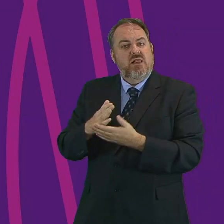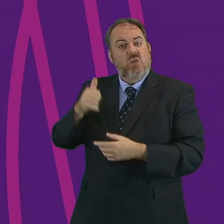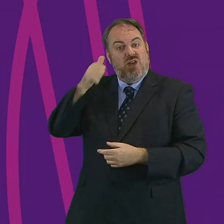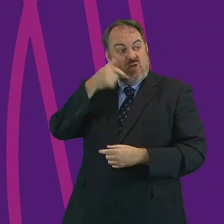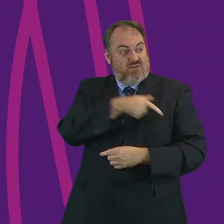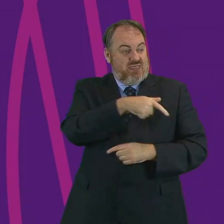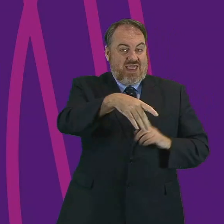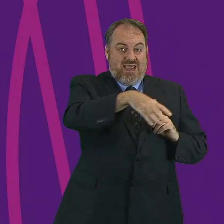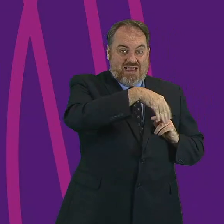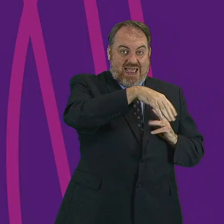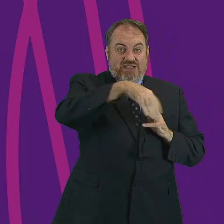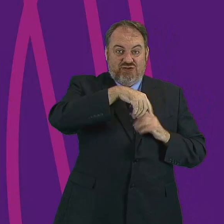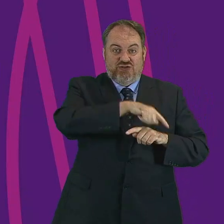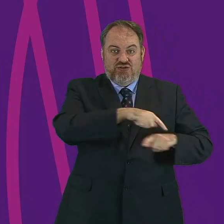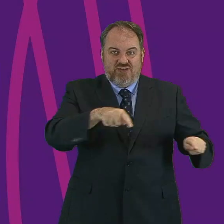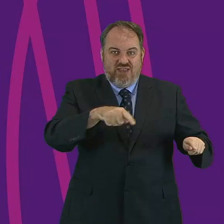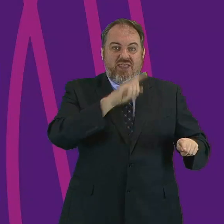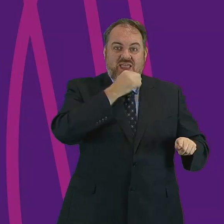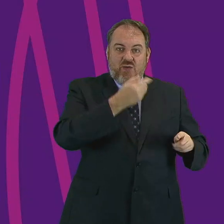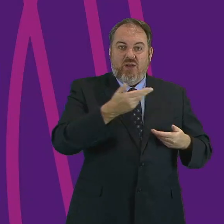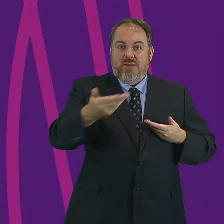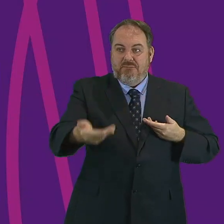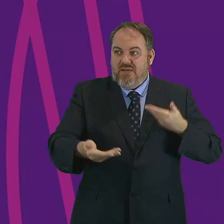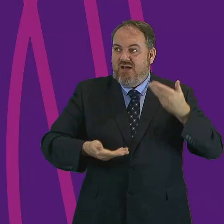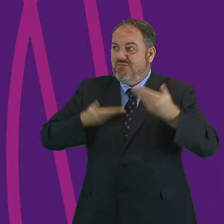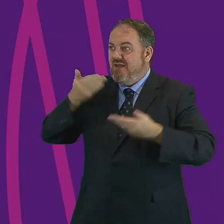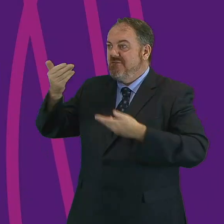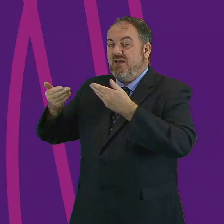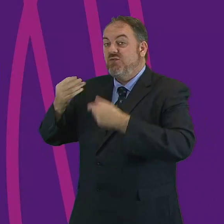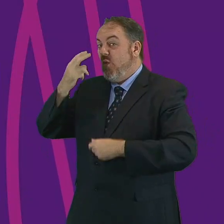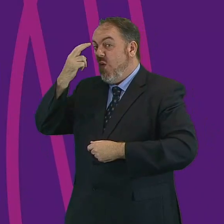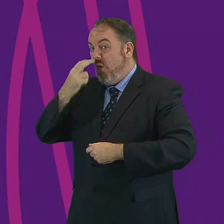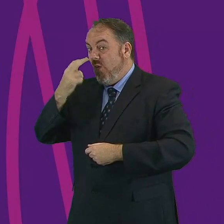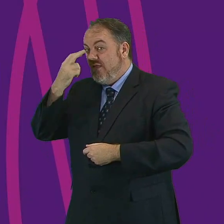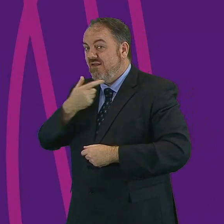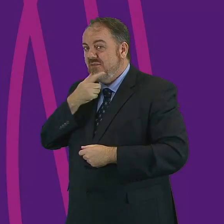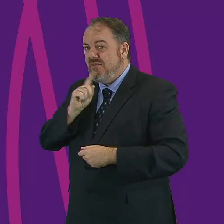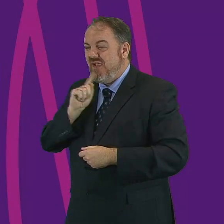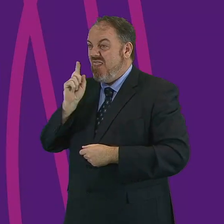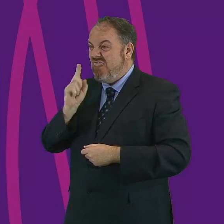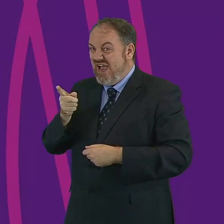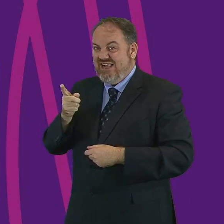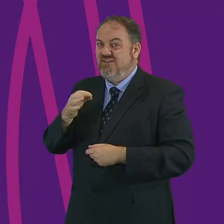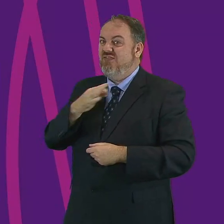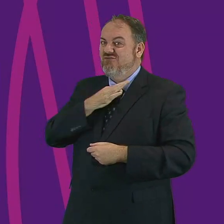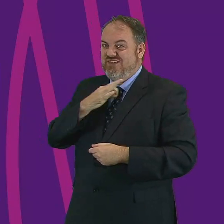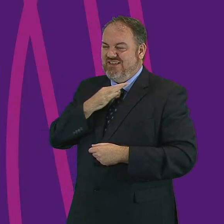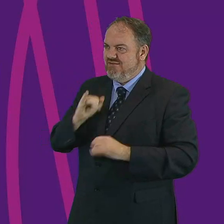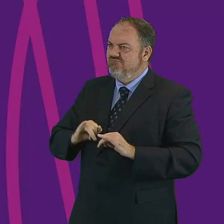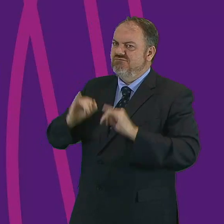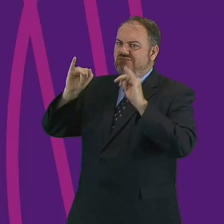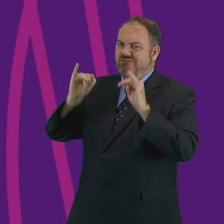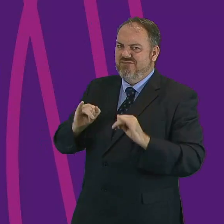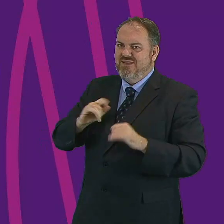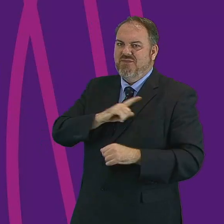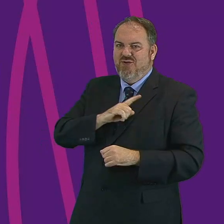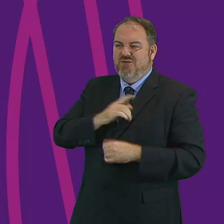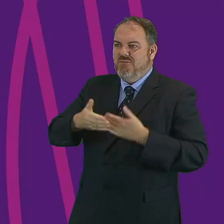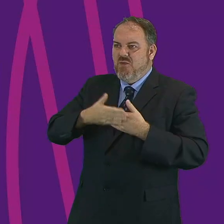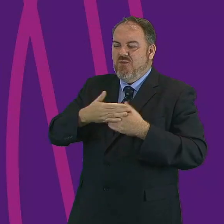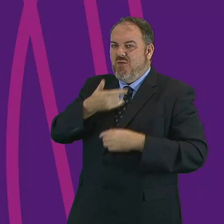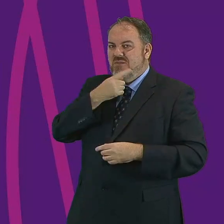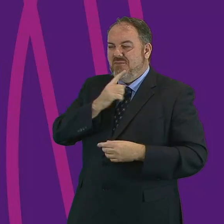more likely to live in shared accommodation. So it's really important for all of us to say that the increase in cases amongst the younger age groups is